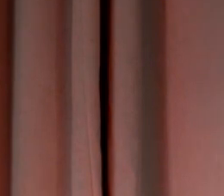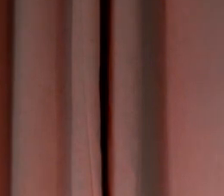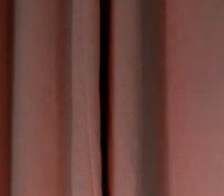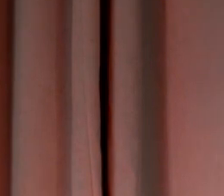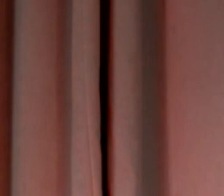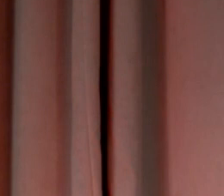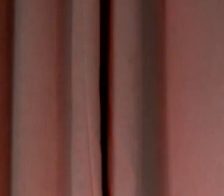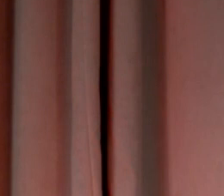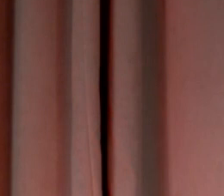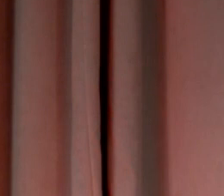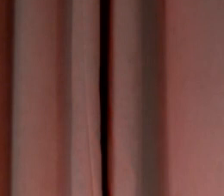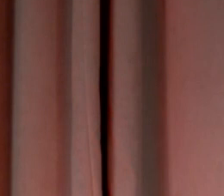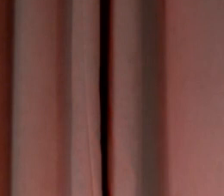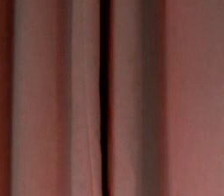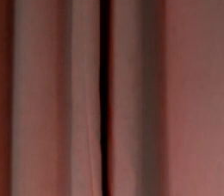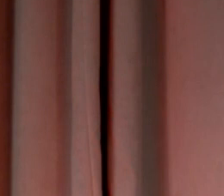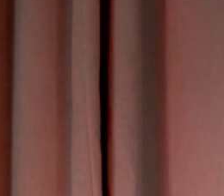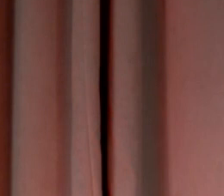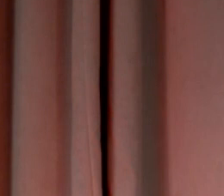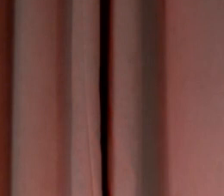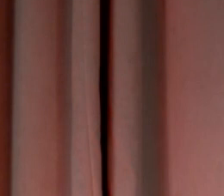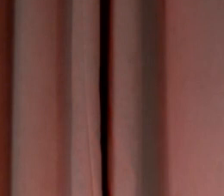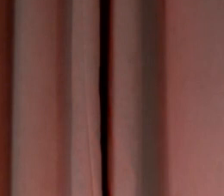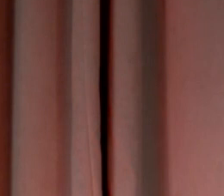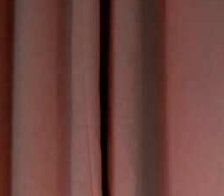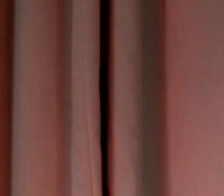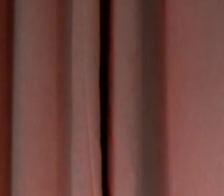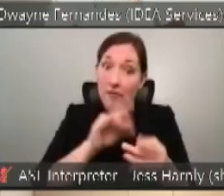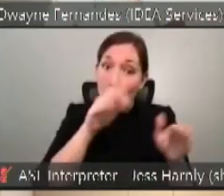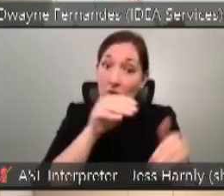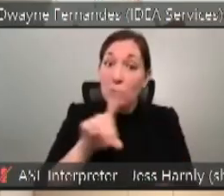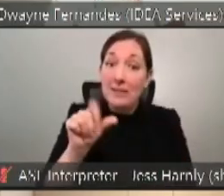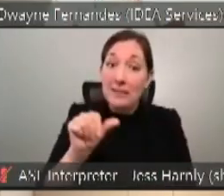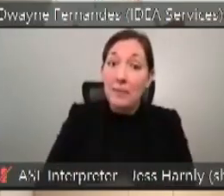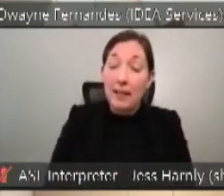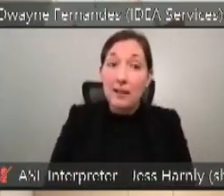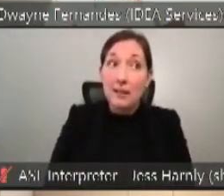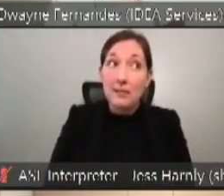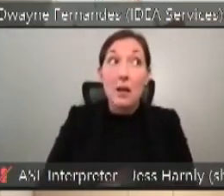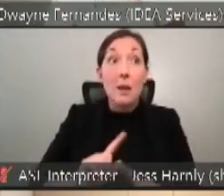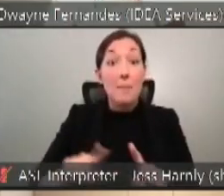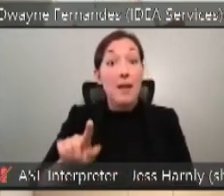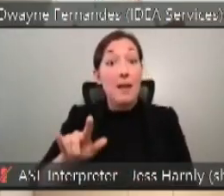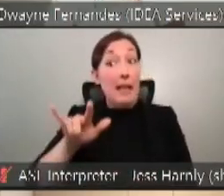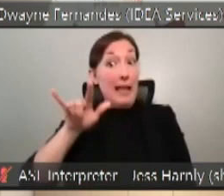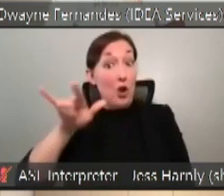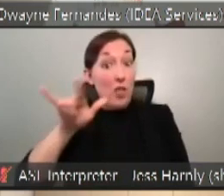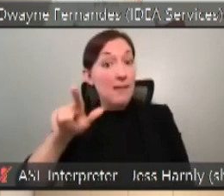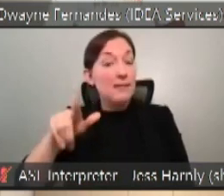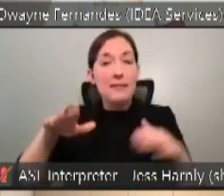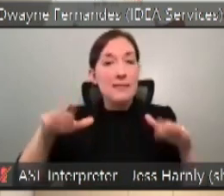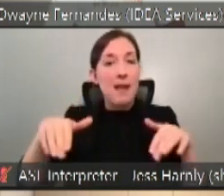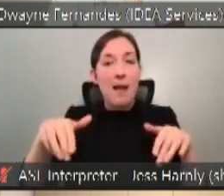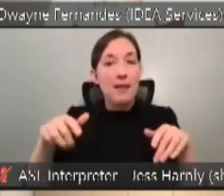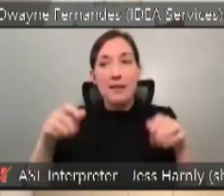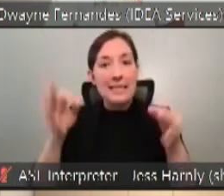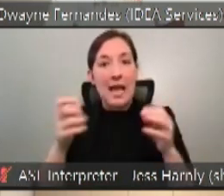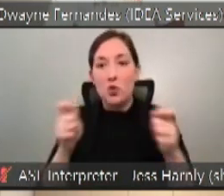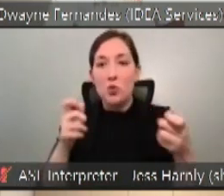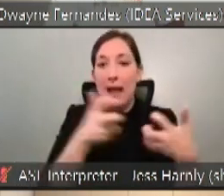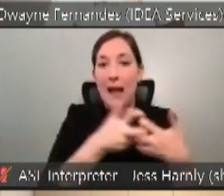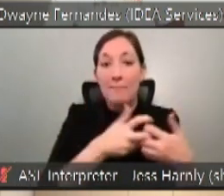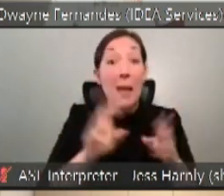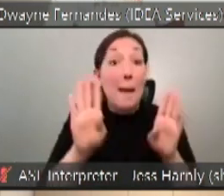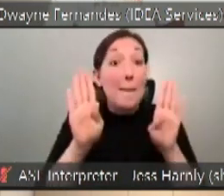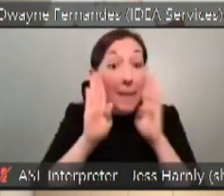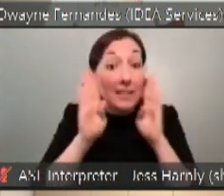I say this as a doctor with disabilities. But the airline industry has chosen not yet to adapt. Pay attention. There's laws coming and we